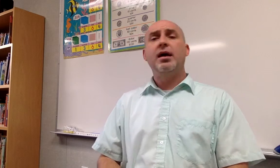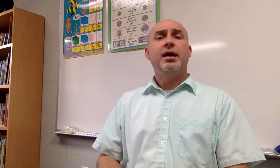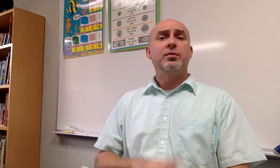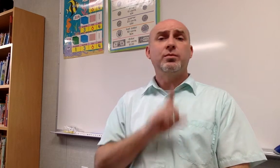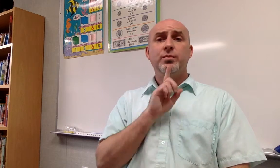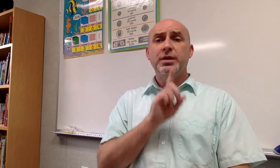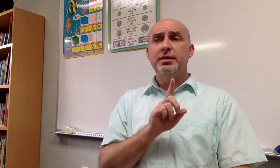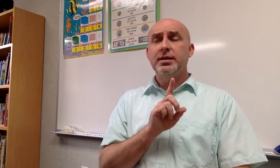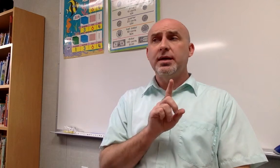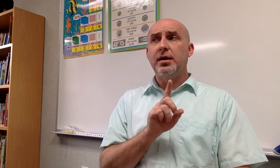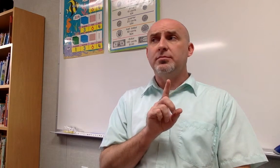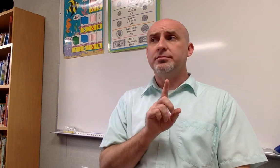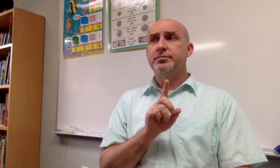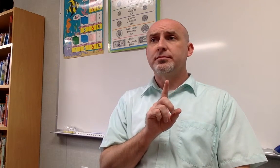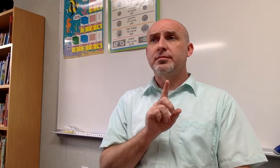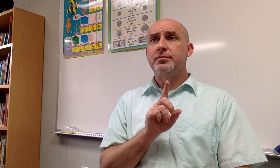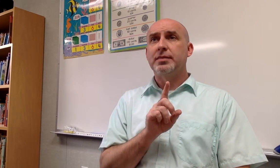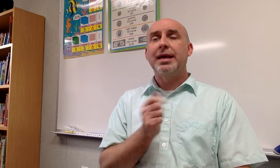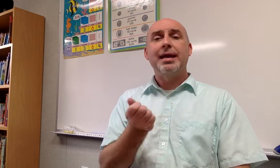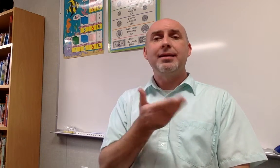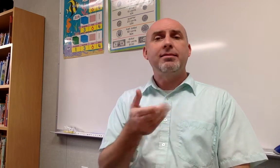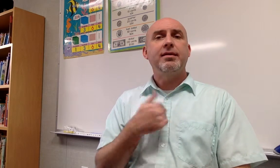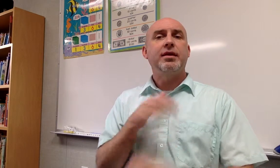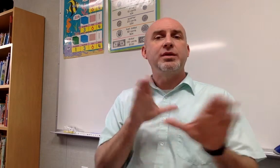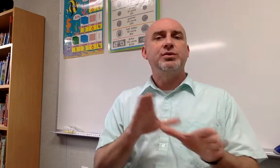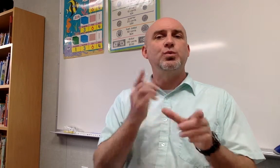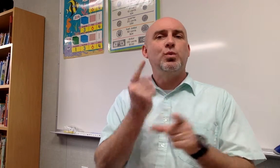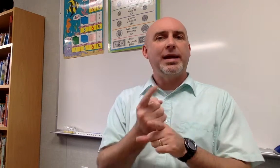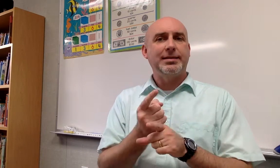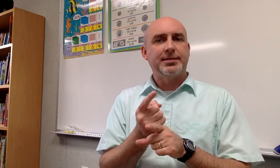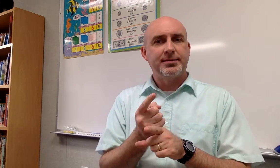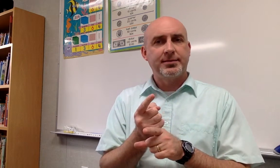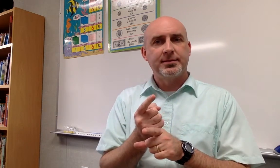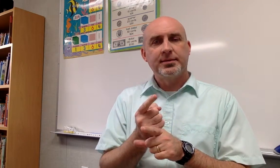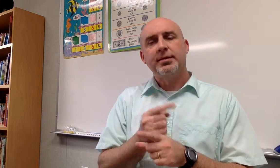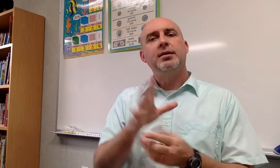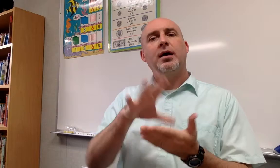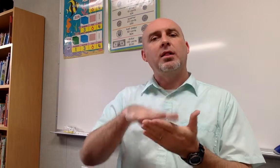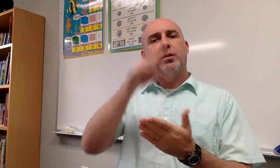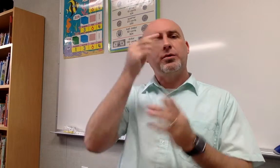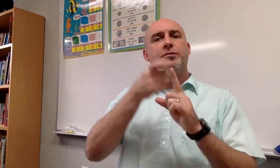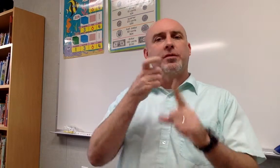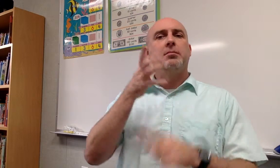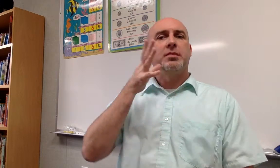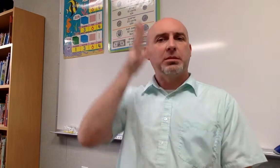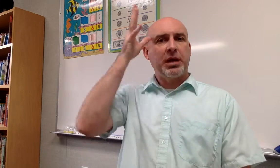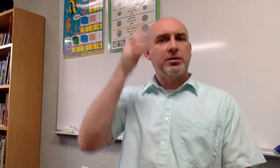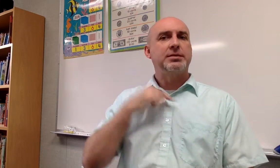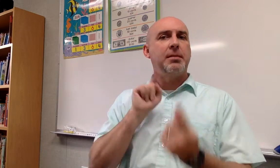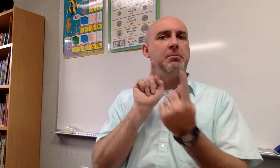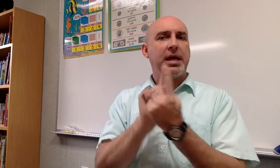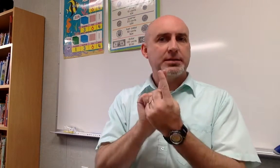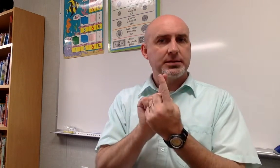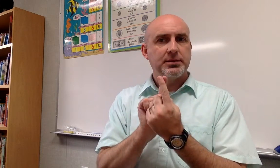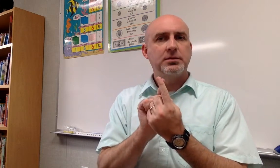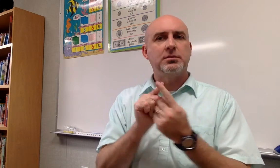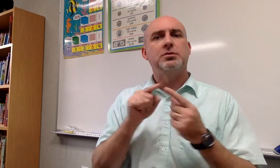I really, anything that I do right, I learned from the parents I met during